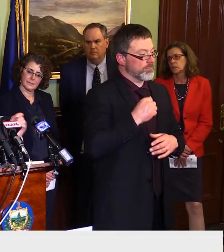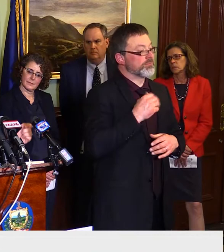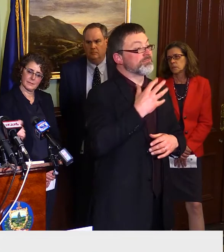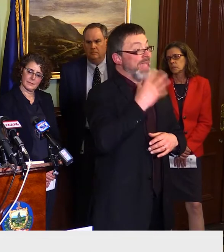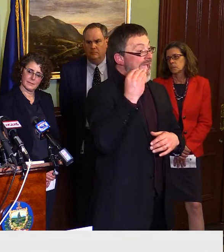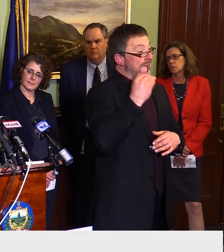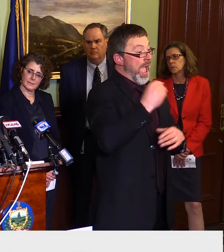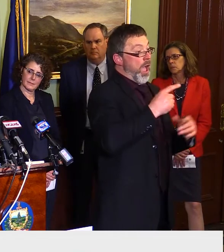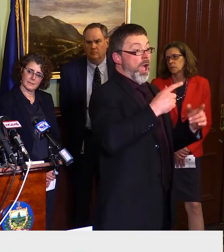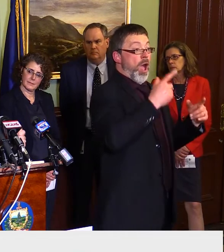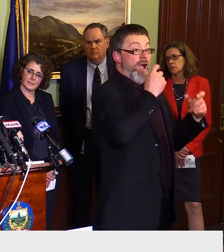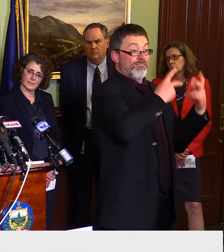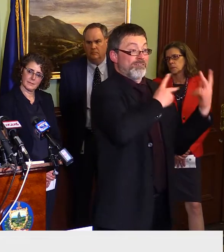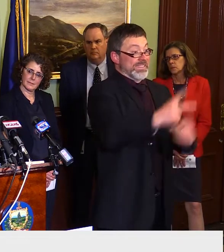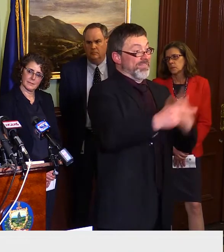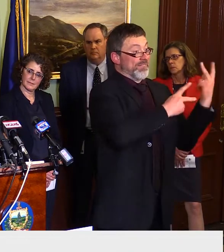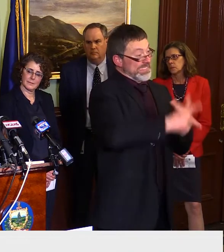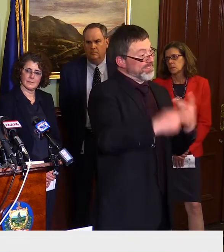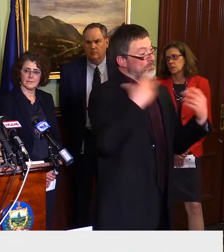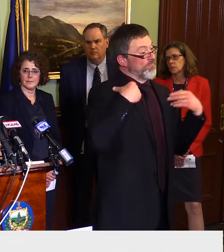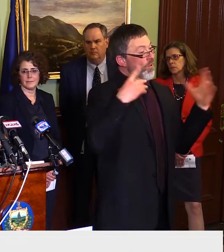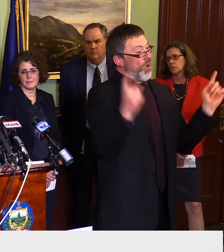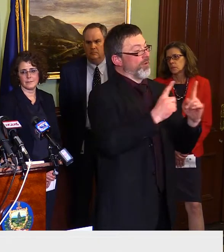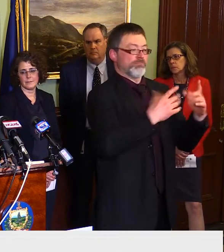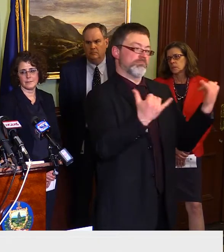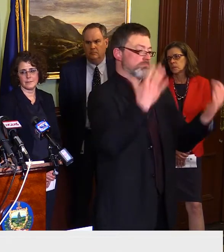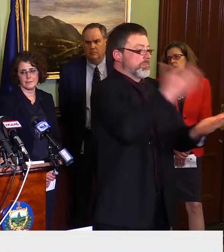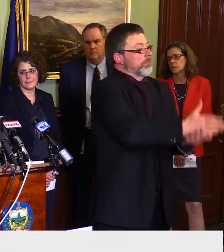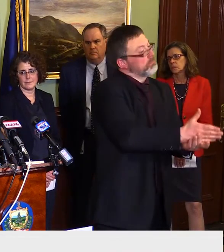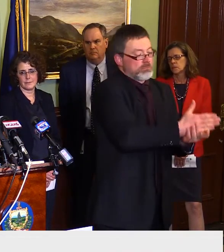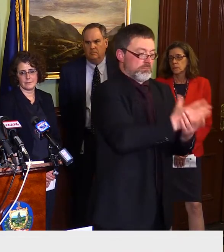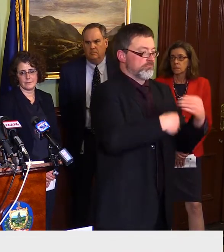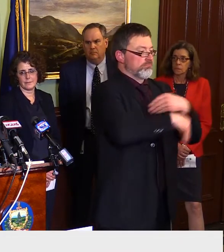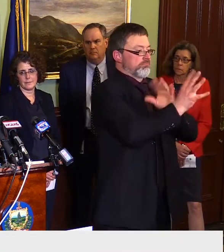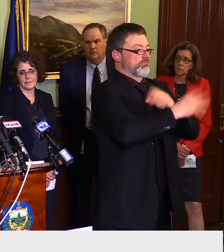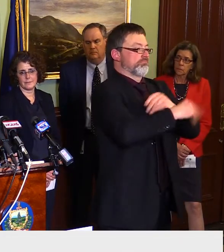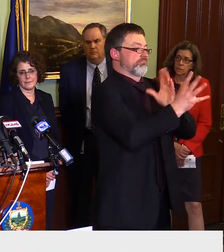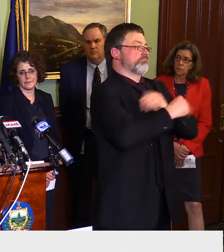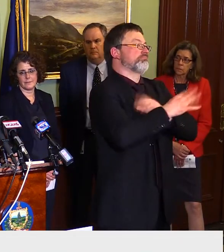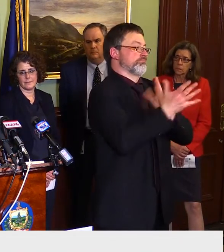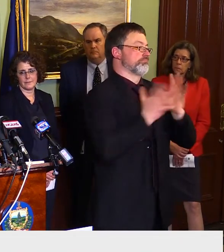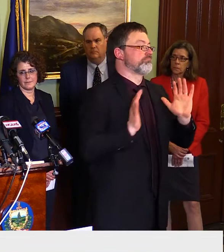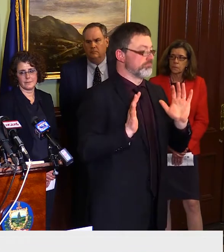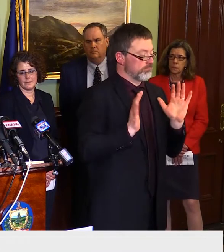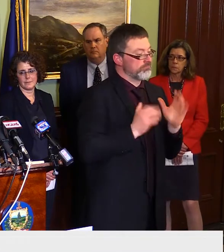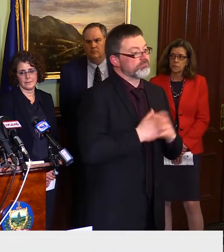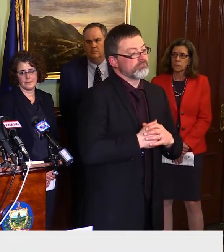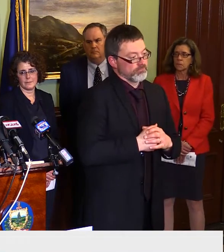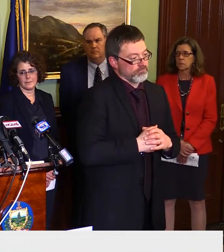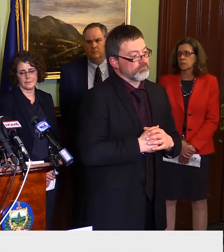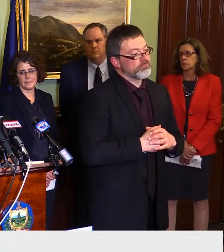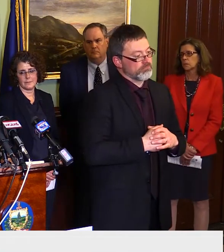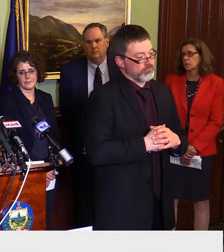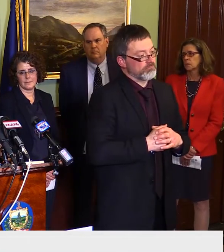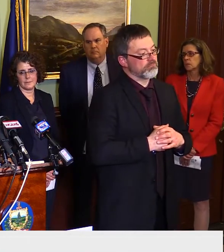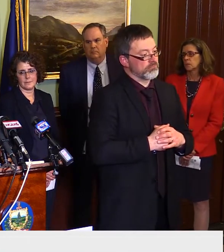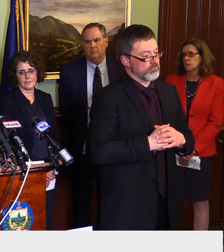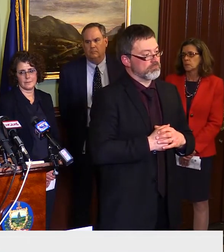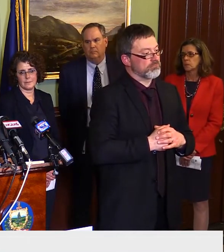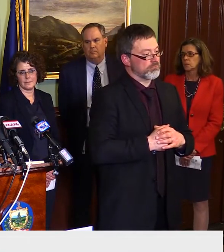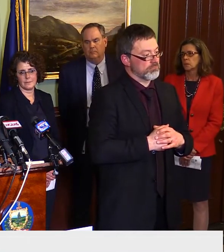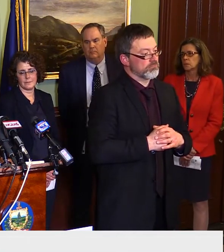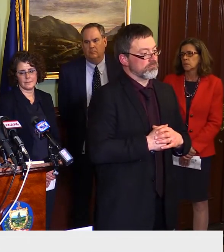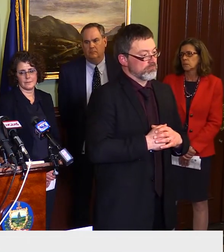know, when a prisoner is comes into our custody, there is a screening process that takes place. Now